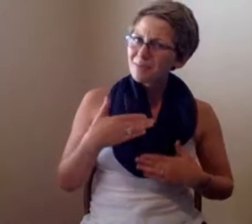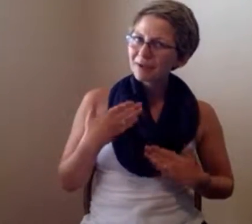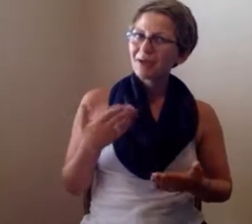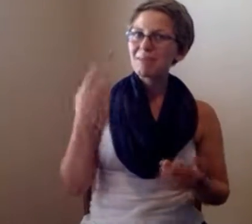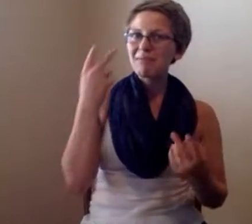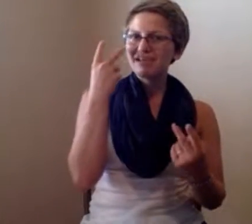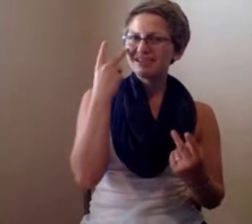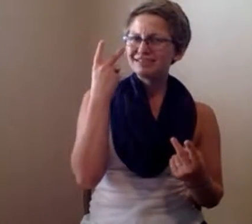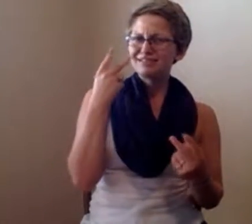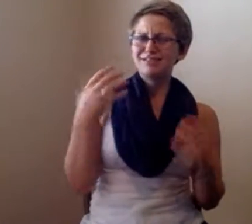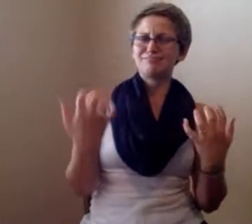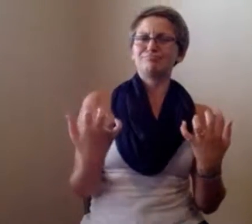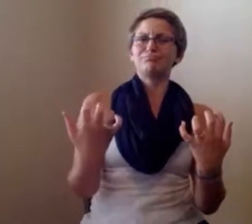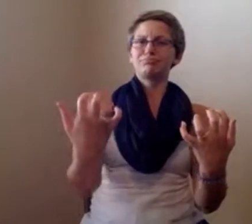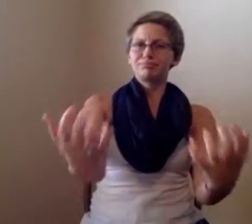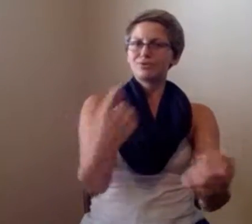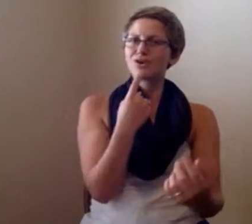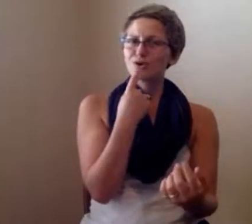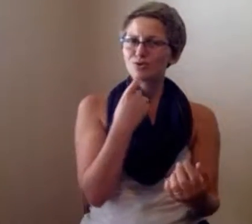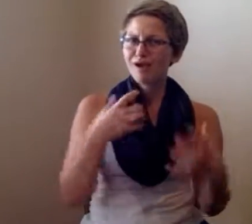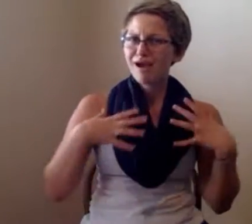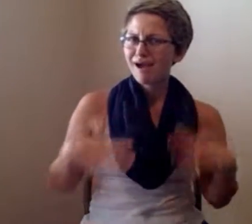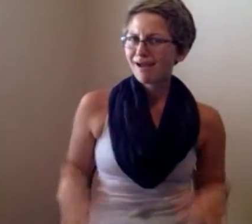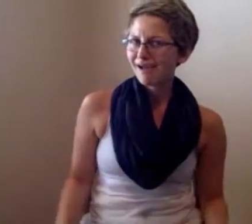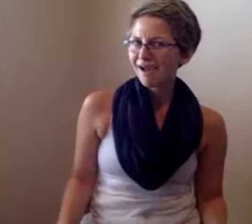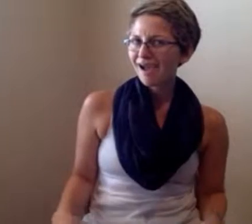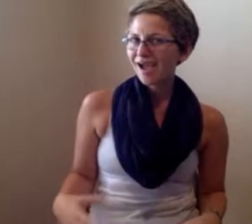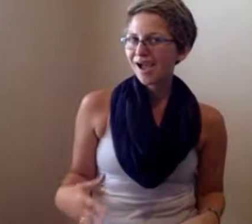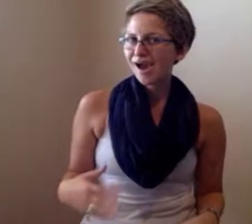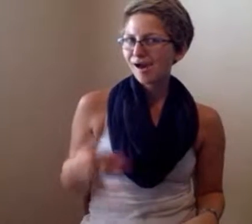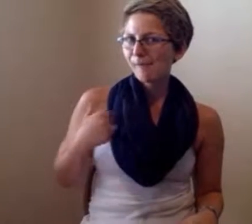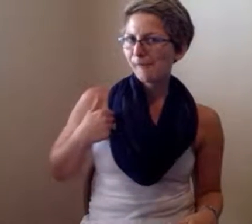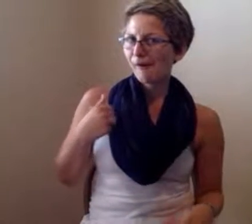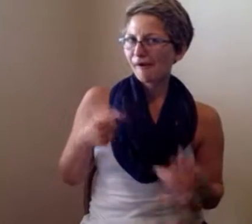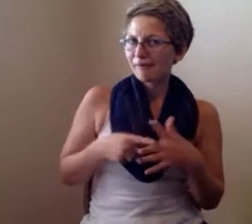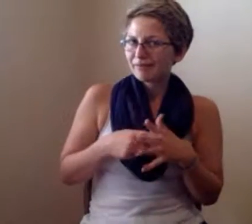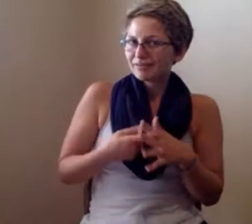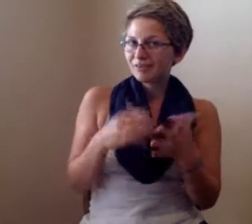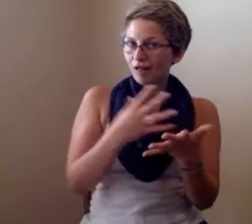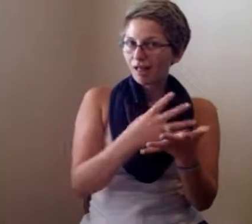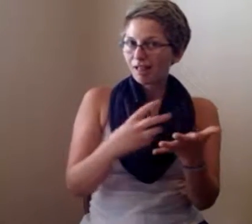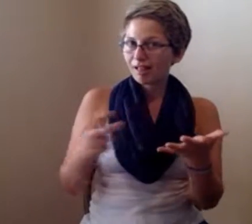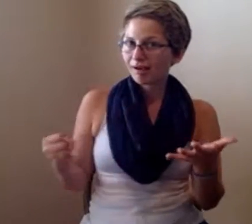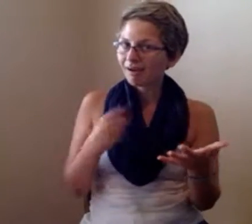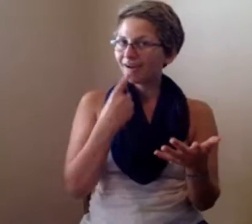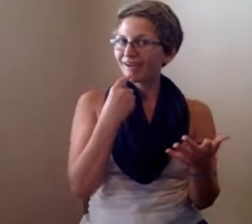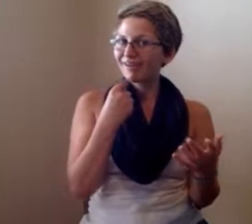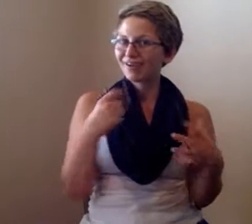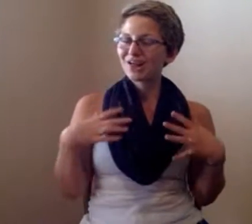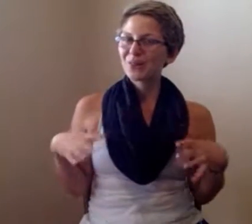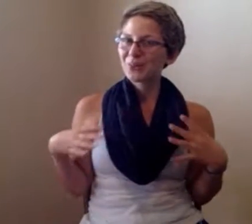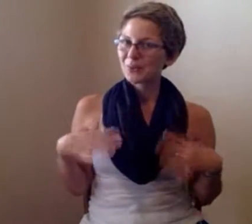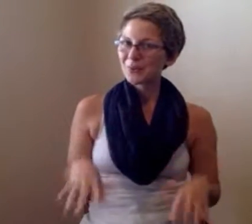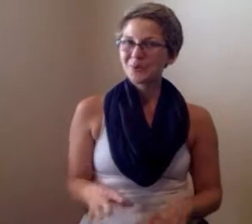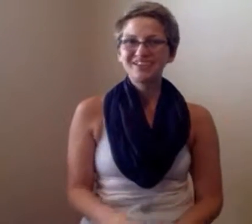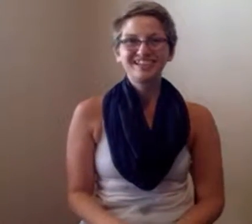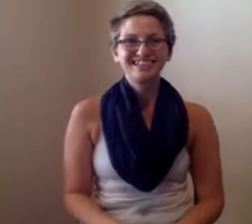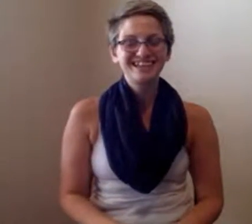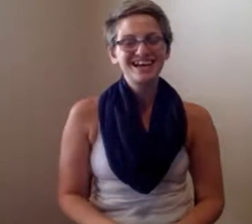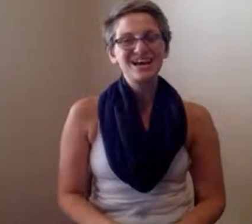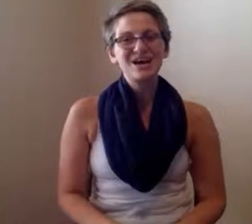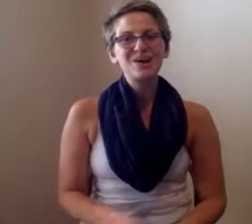out of red outfits now. It's a long month. I'm glad it's almost March now. But thank you all for coming out